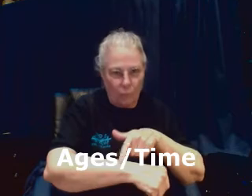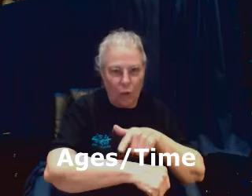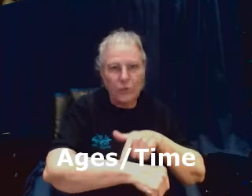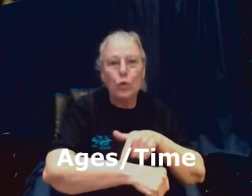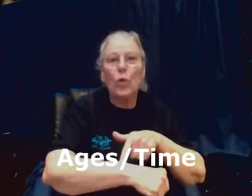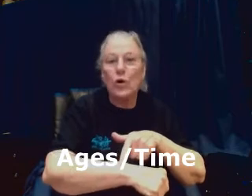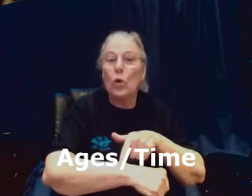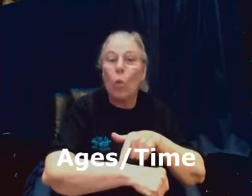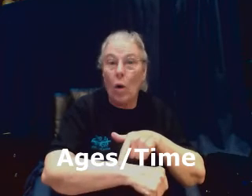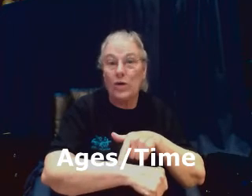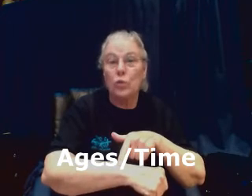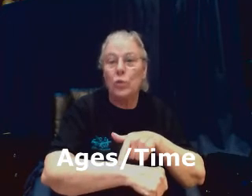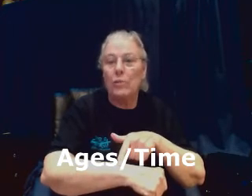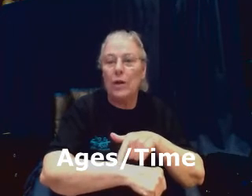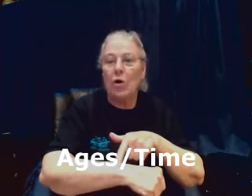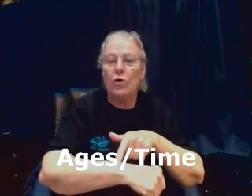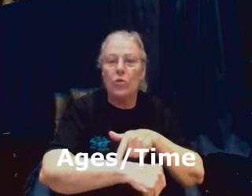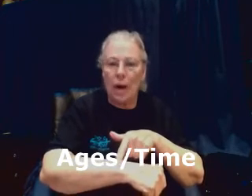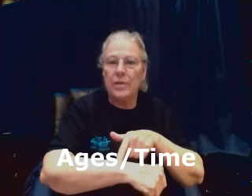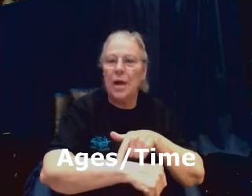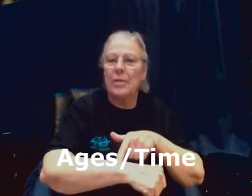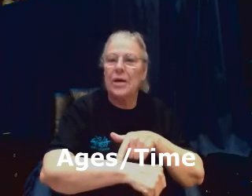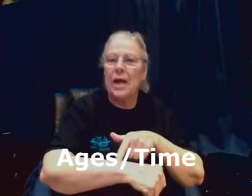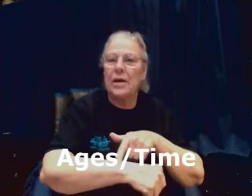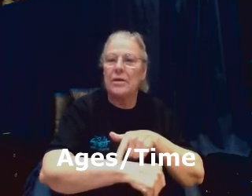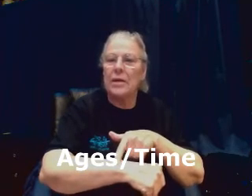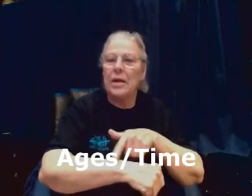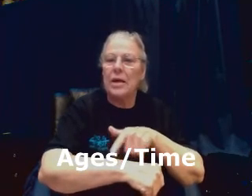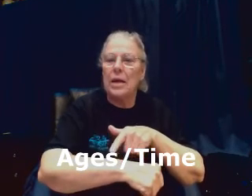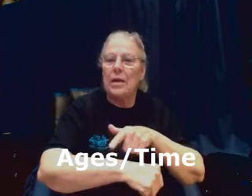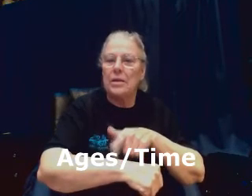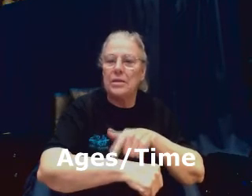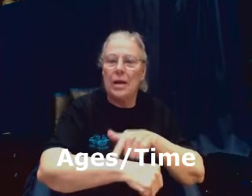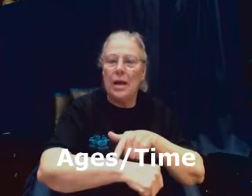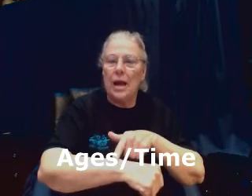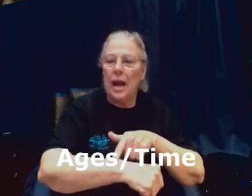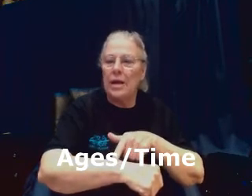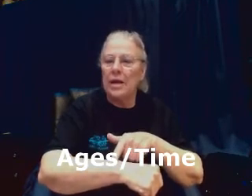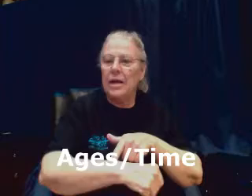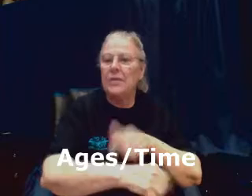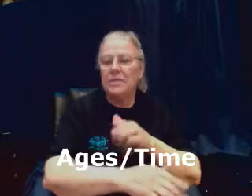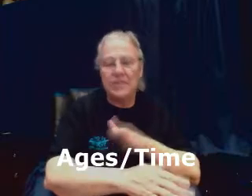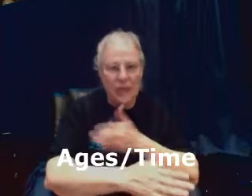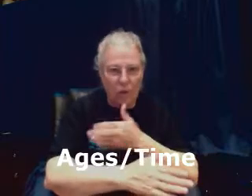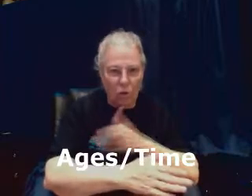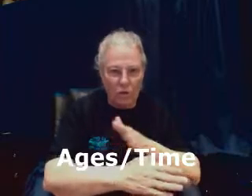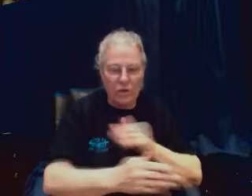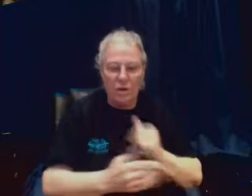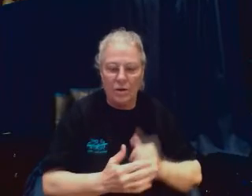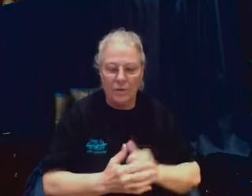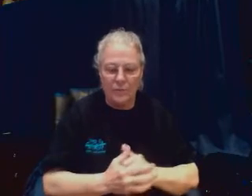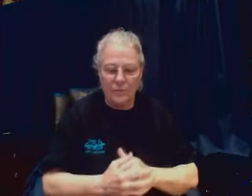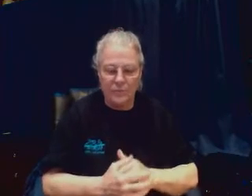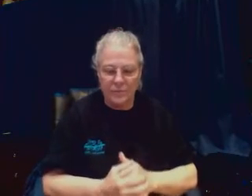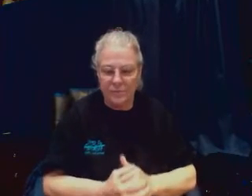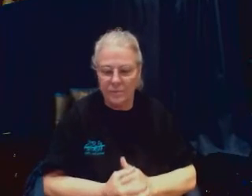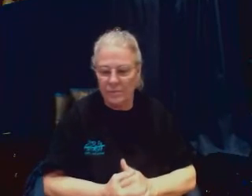point to where your watch would be on your non-dominant hand. And again, sing or song.